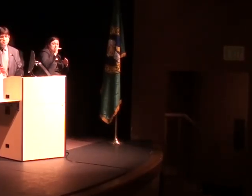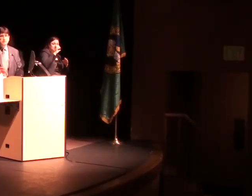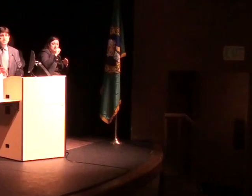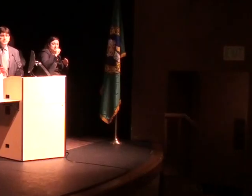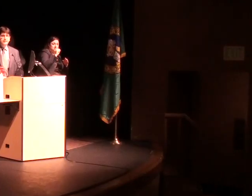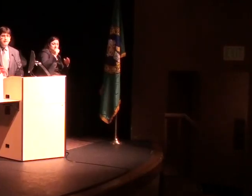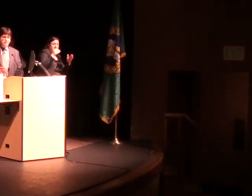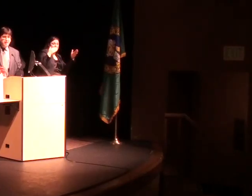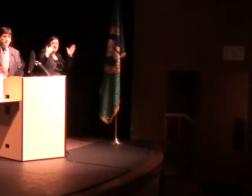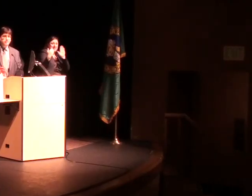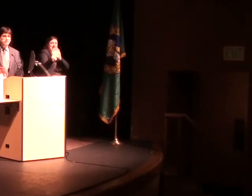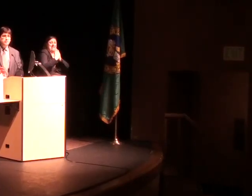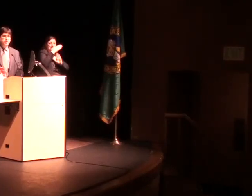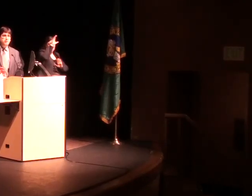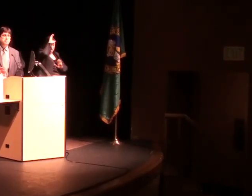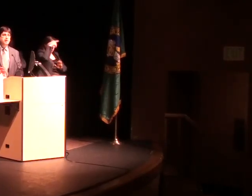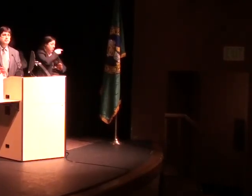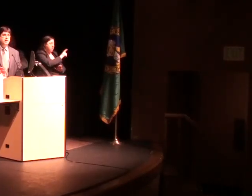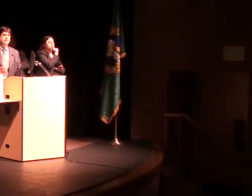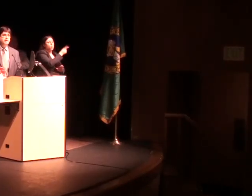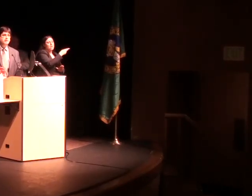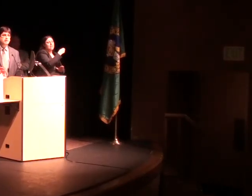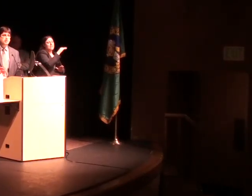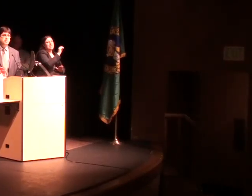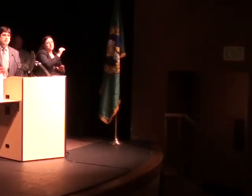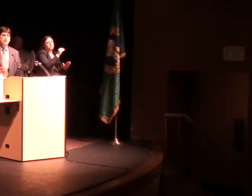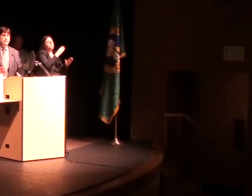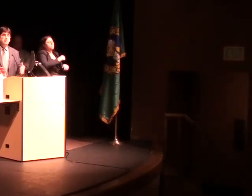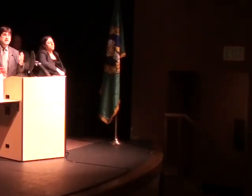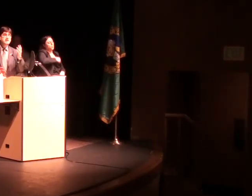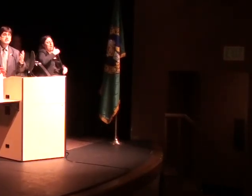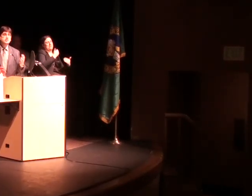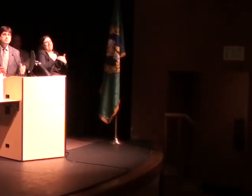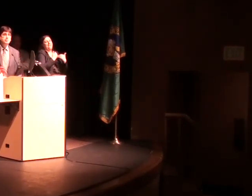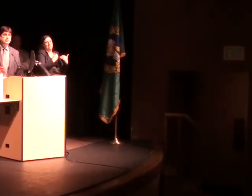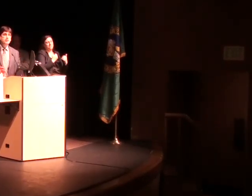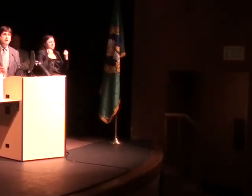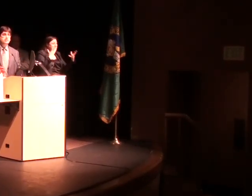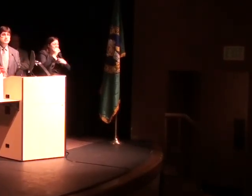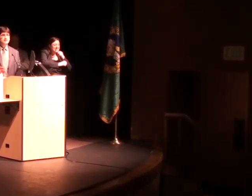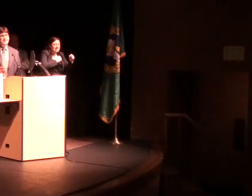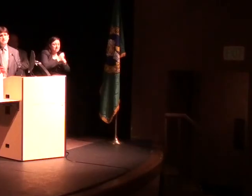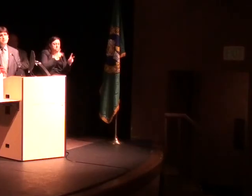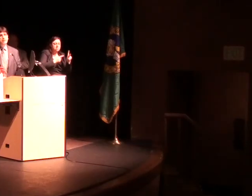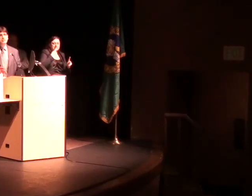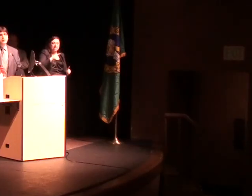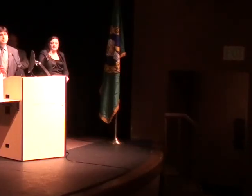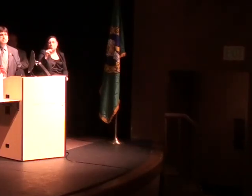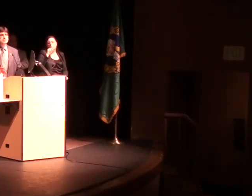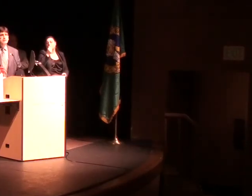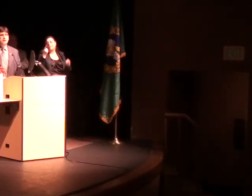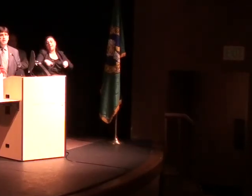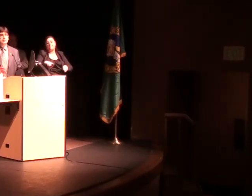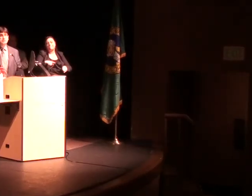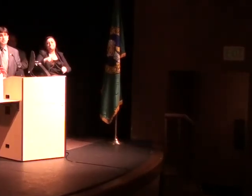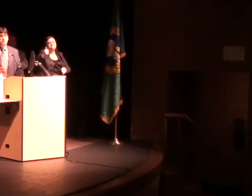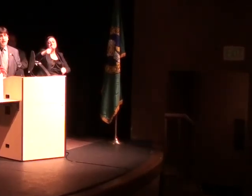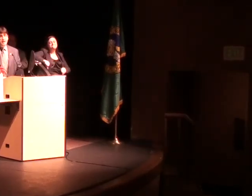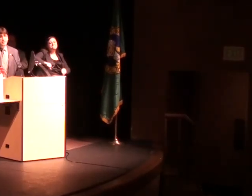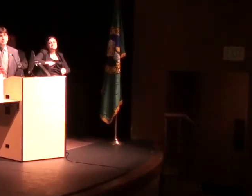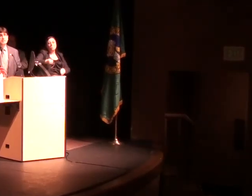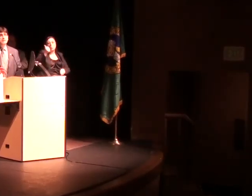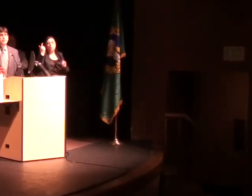So they are real heroes, and we are very proud to have them in Cuba. For many years, people told us that is not going to happen. Gerardo is